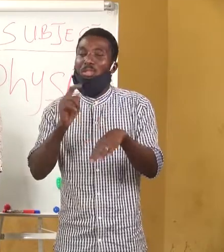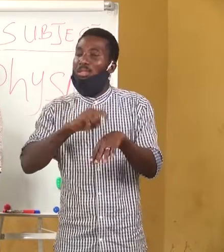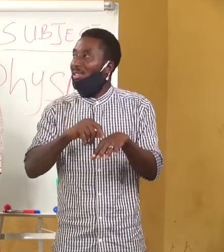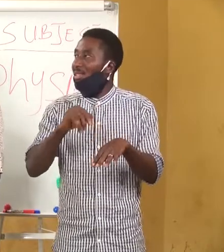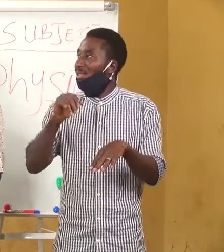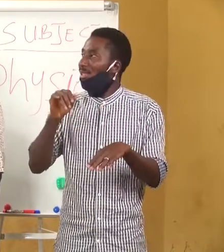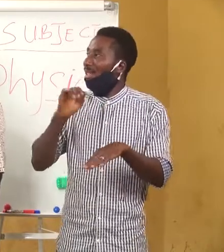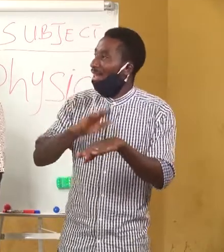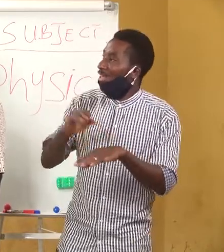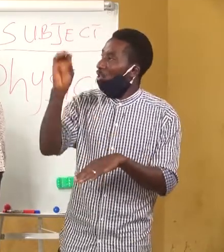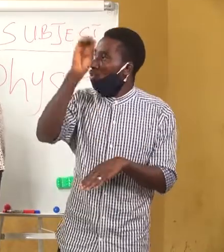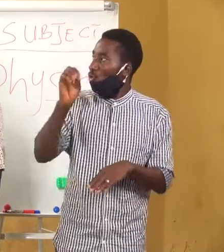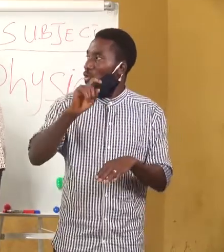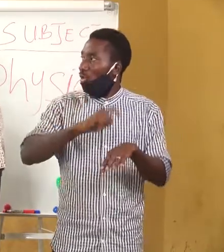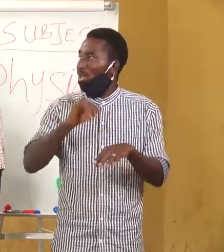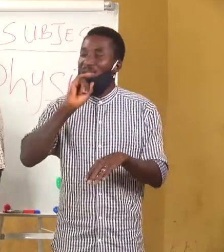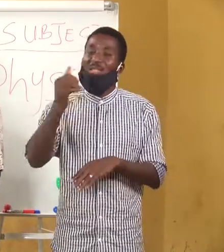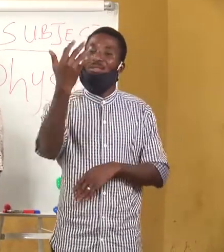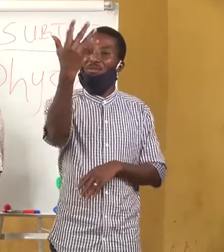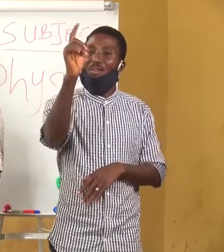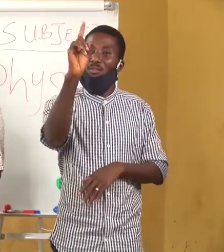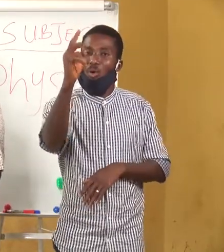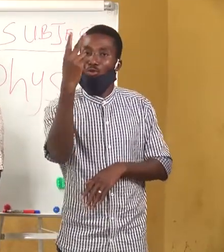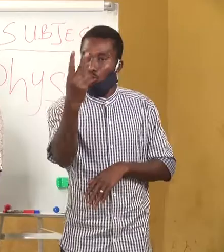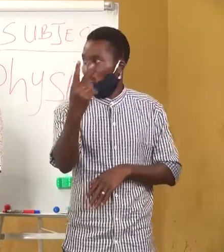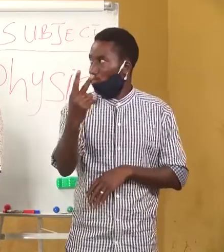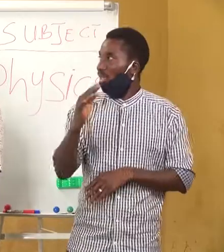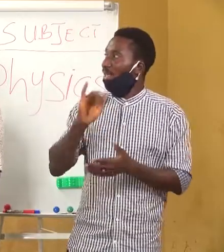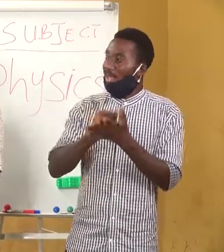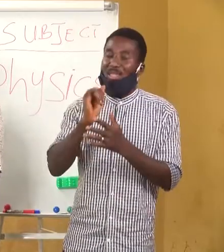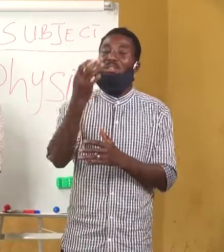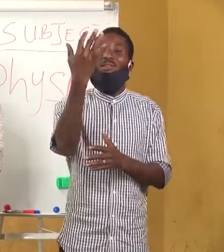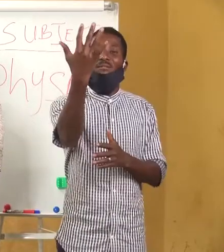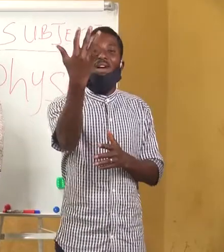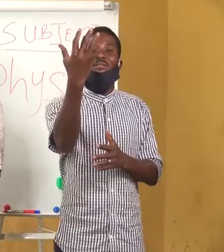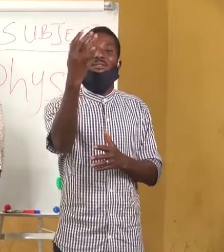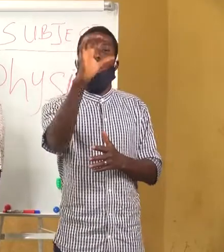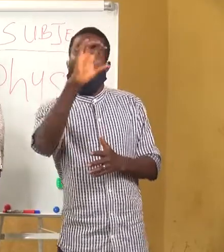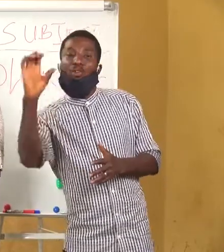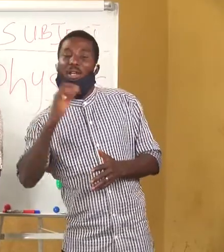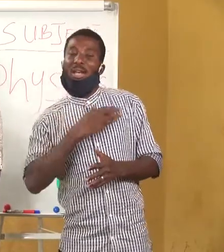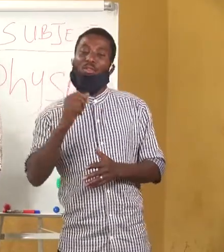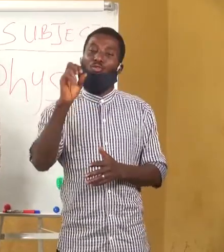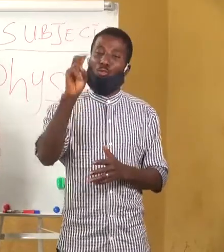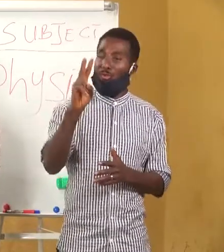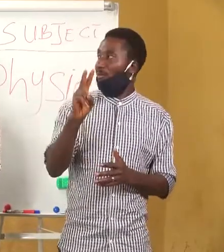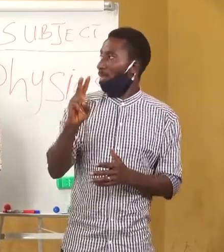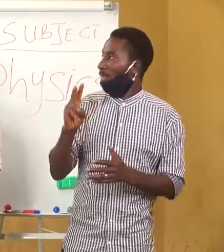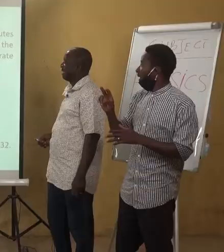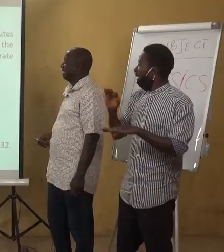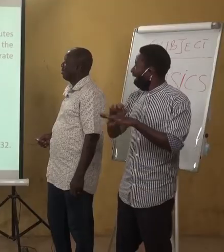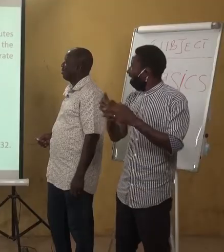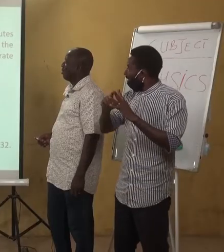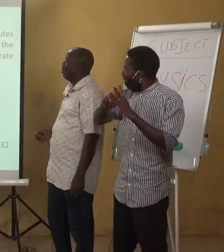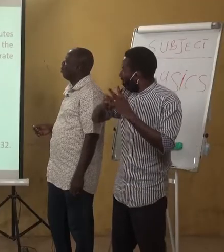time is 512, that is 512. At the beginning of the 13th